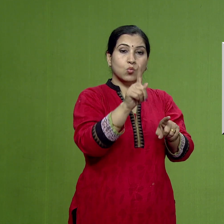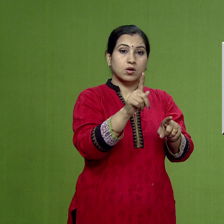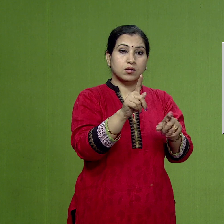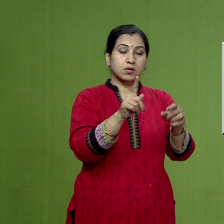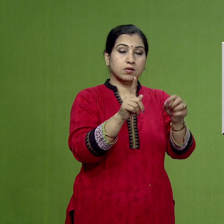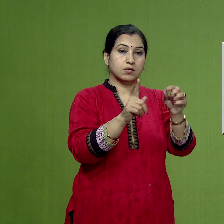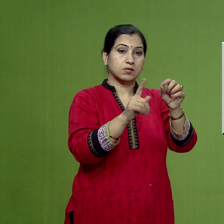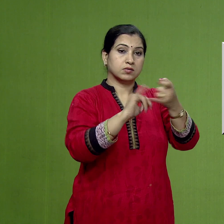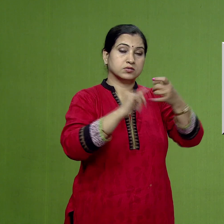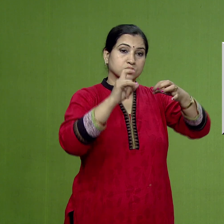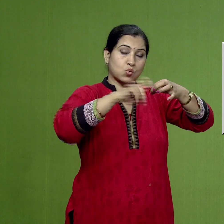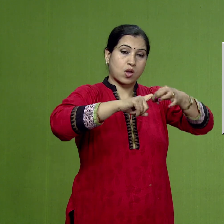followed by UT of Chandigarh,